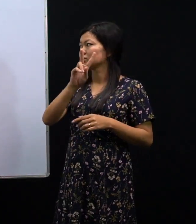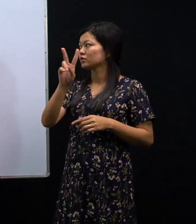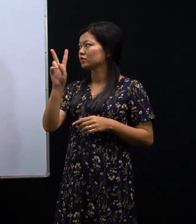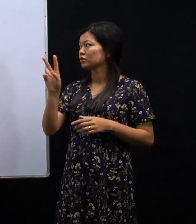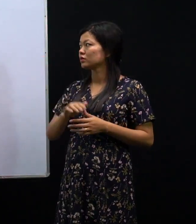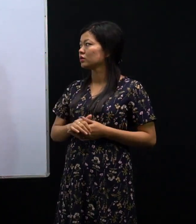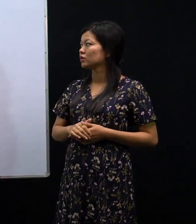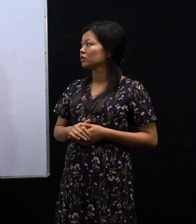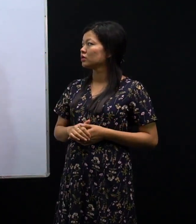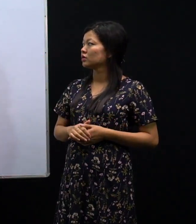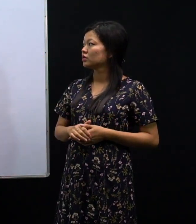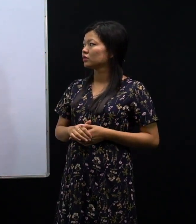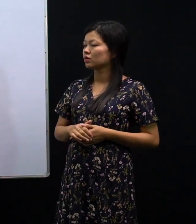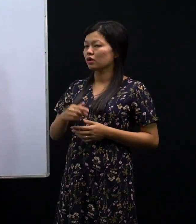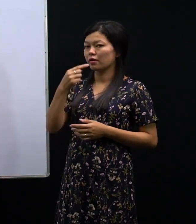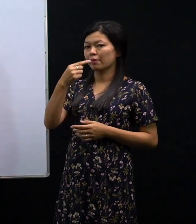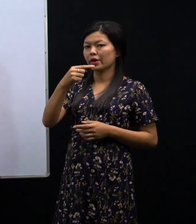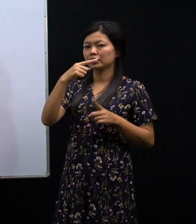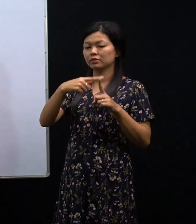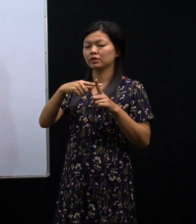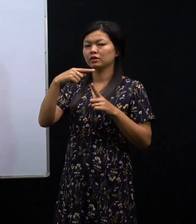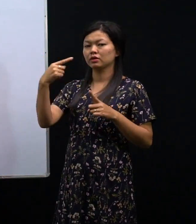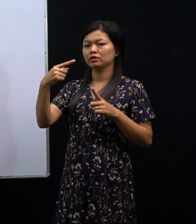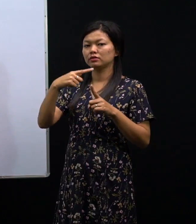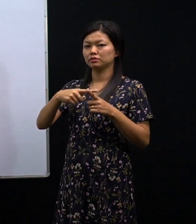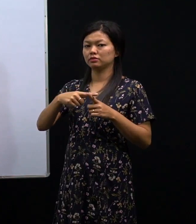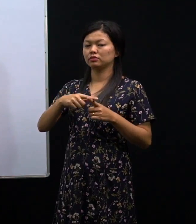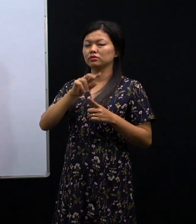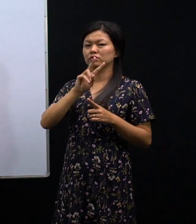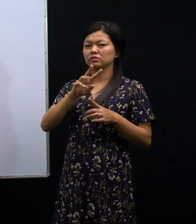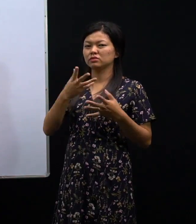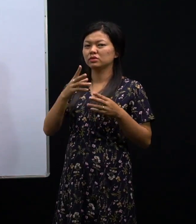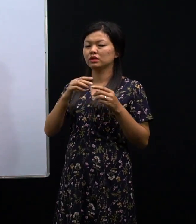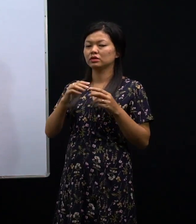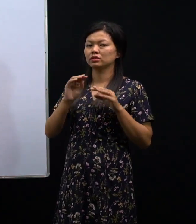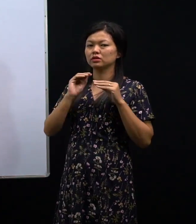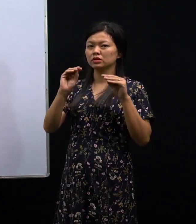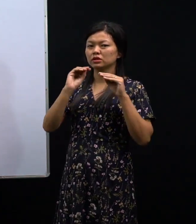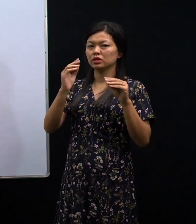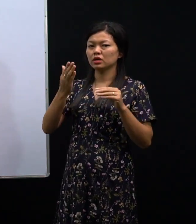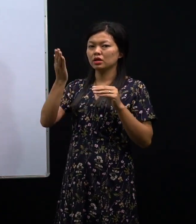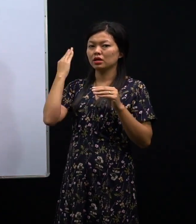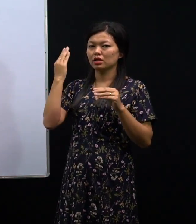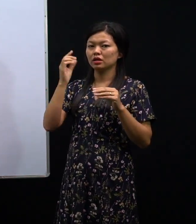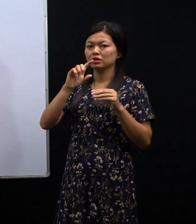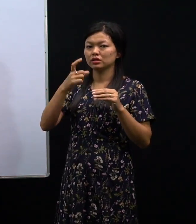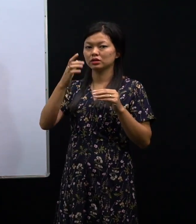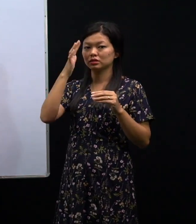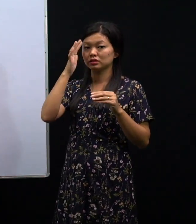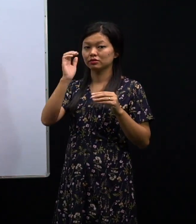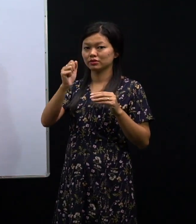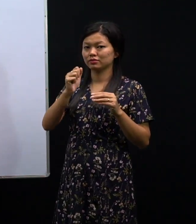square. Then minus plus minus 2 into this. Minus minus plus 2